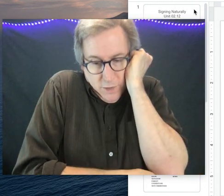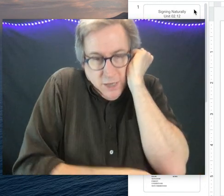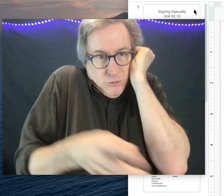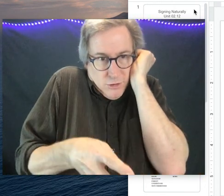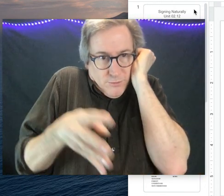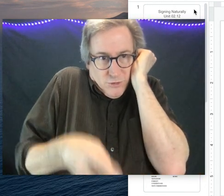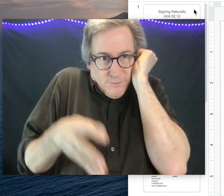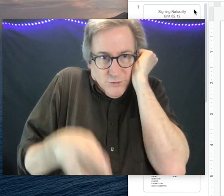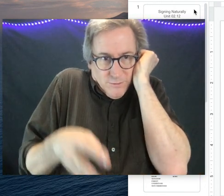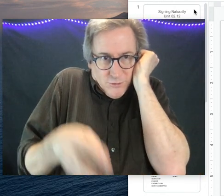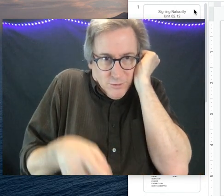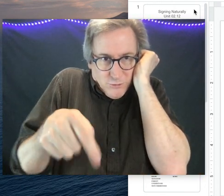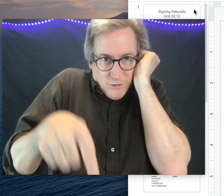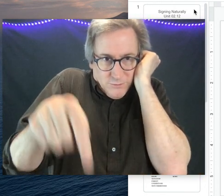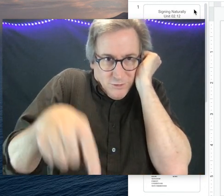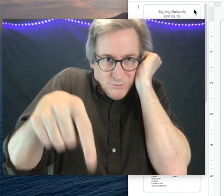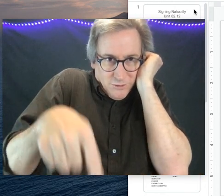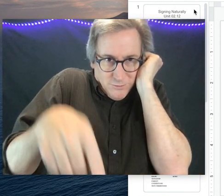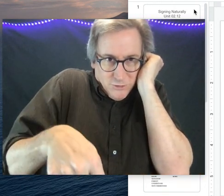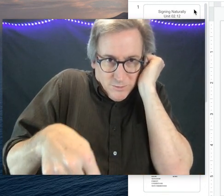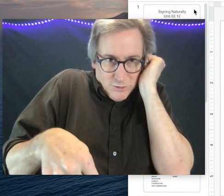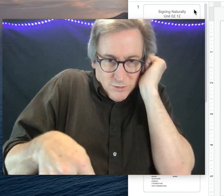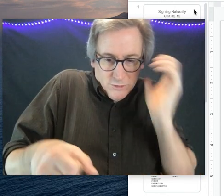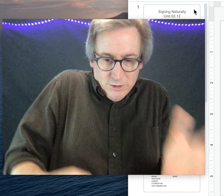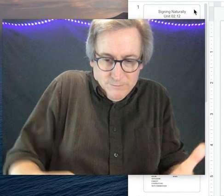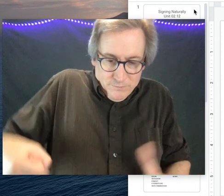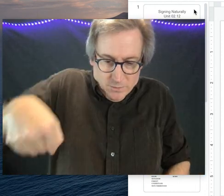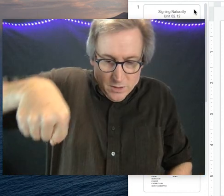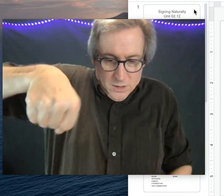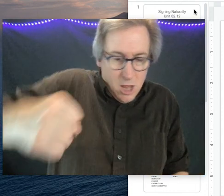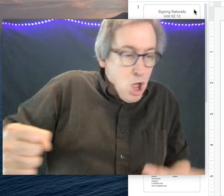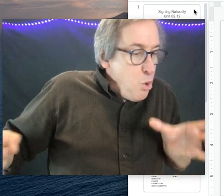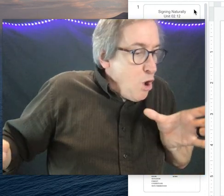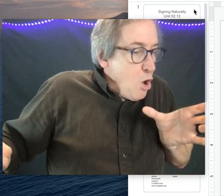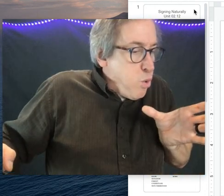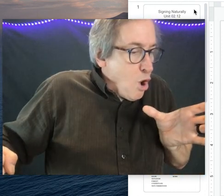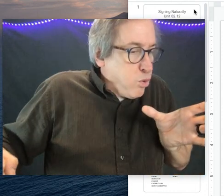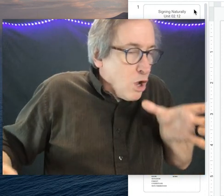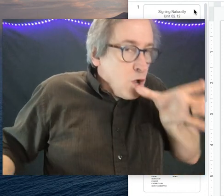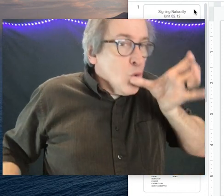wait, drip, drip, drip, drip, drip, drip, drip, drip, drip, drip.